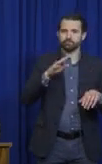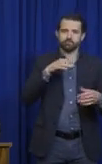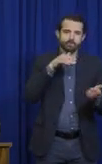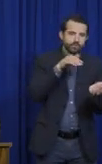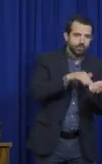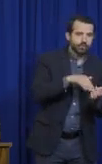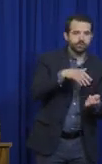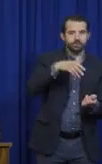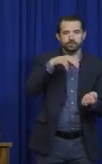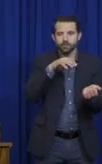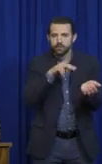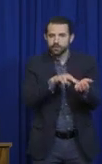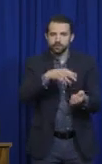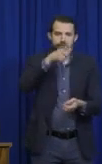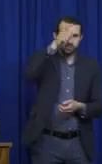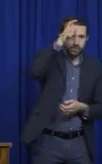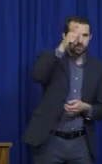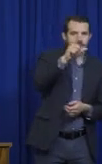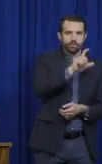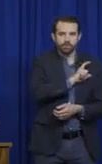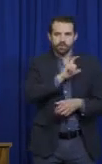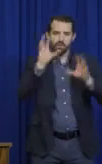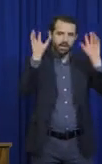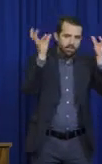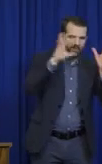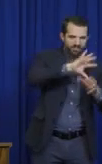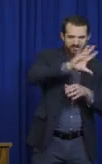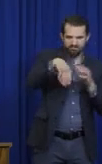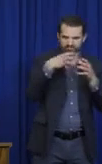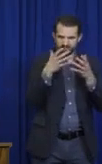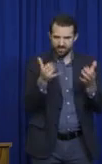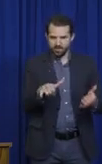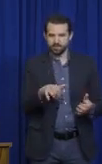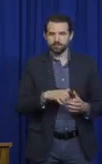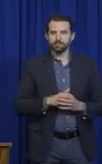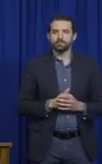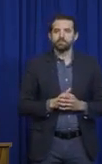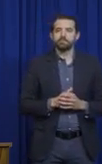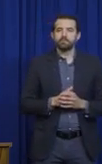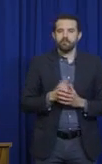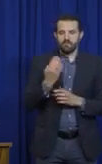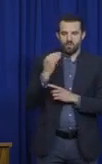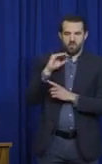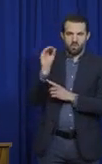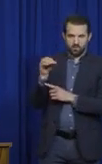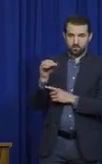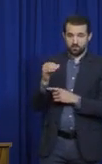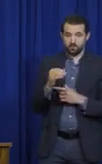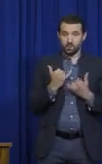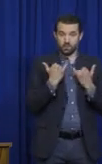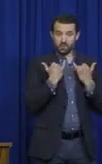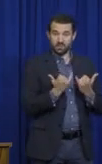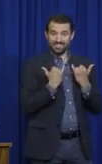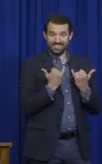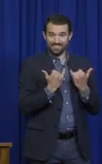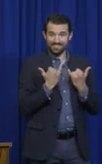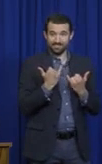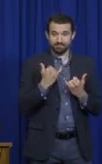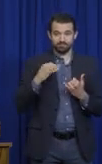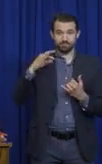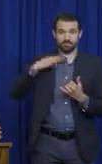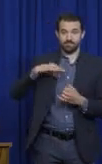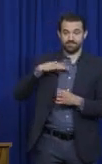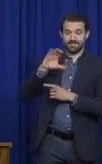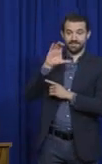EMS, paramedics, and fire and rescue. Just today, Maine CDC, working with